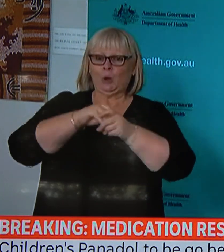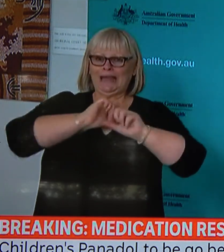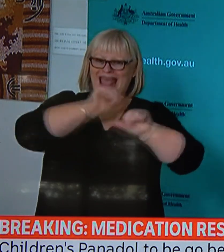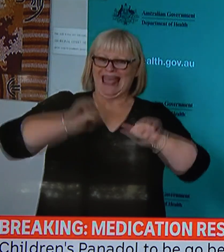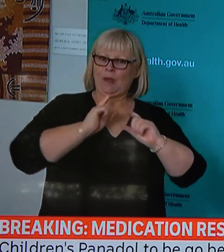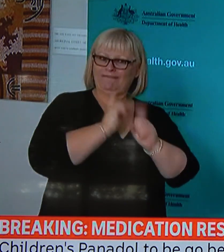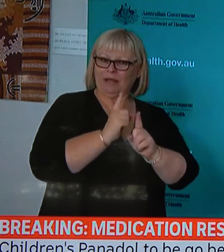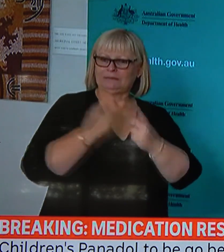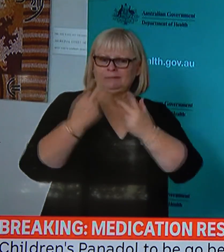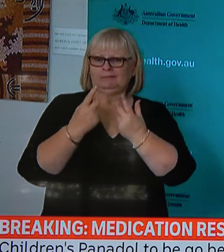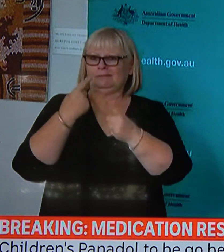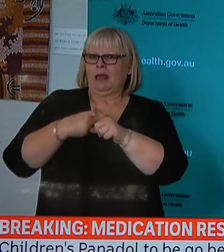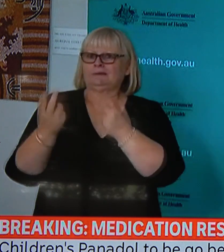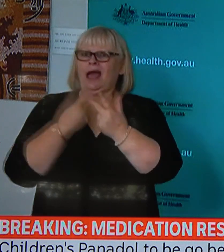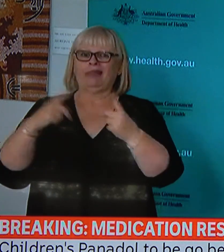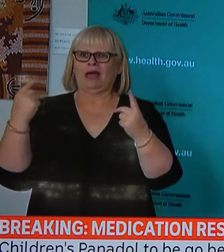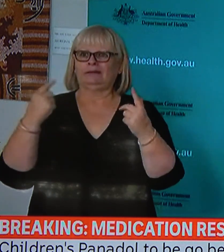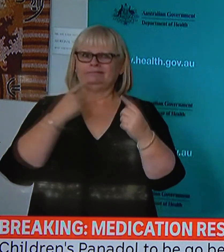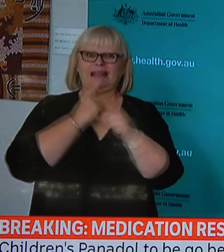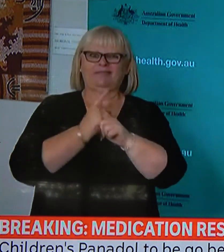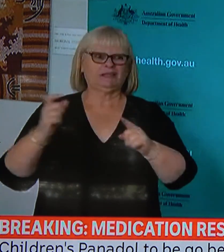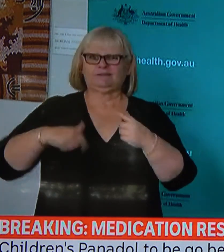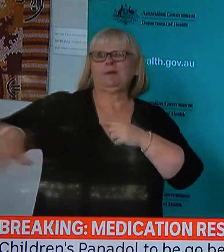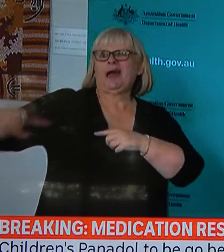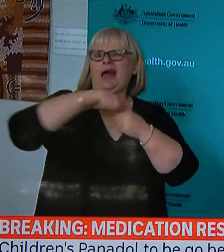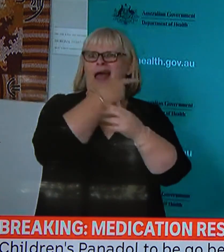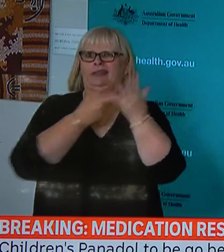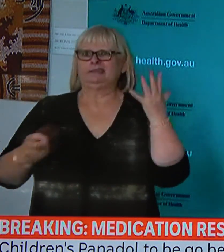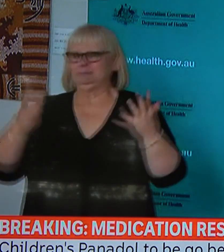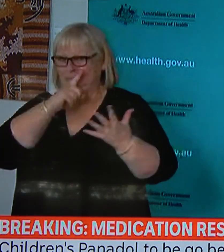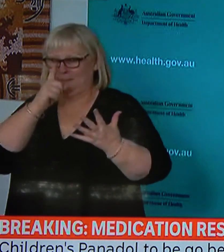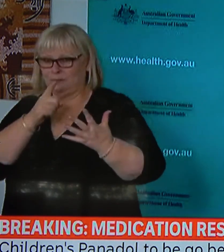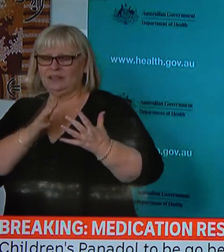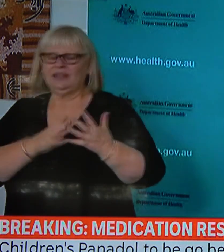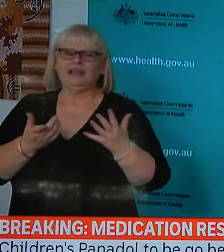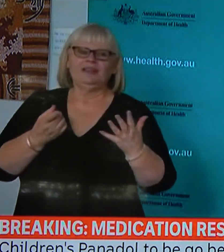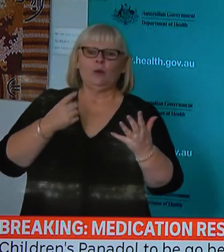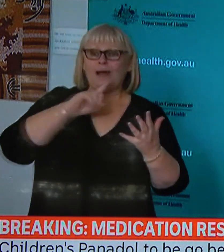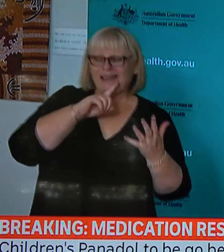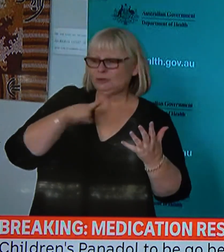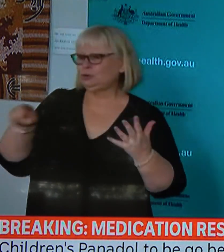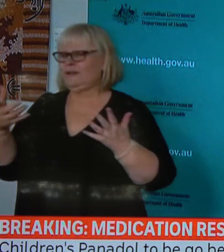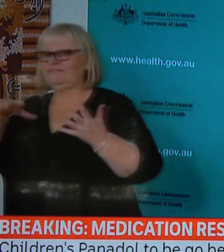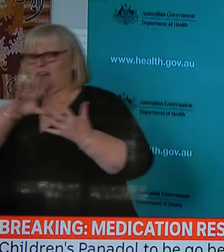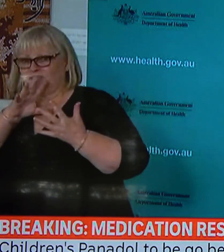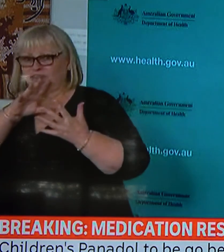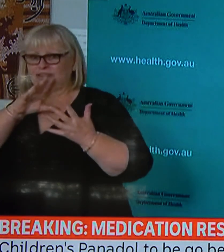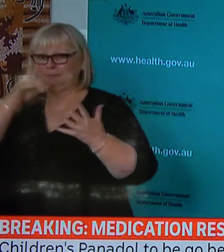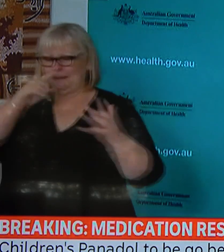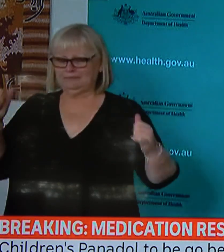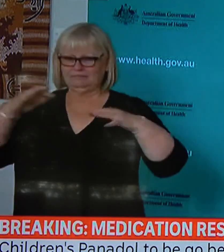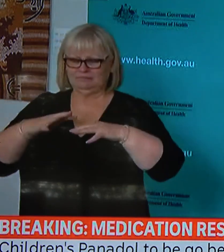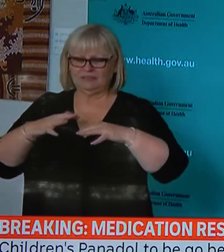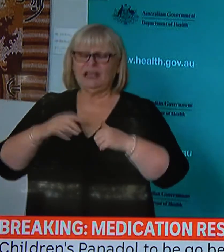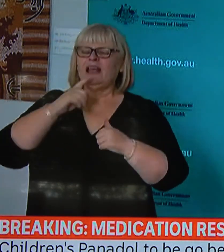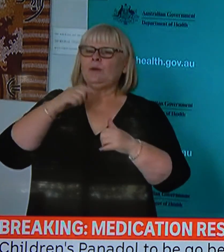issues other than the health advice. Specifically in relation to the 100-500 thing, we did put that to government. They asked us to